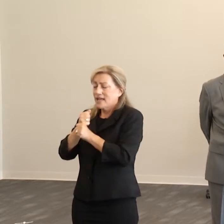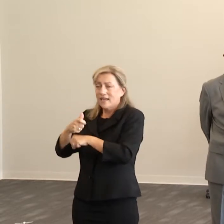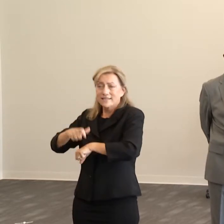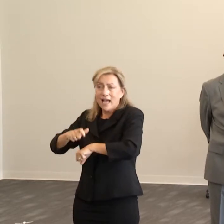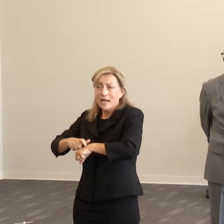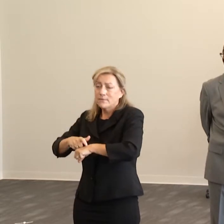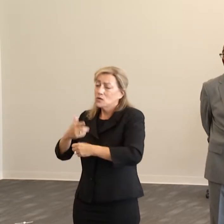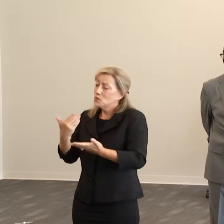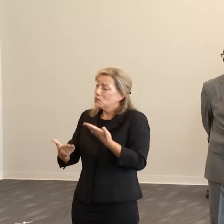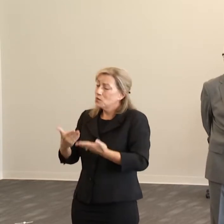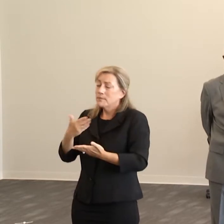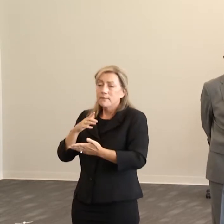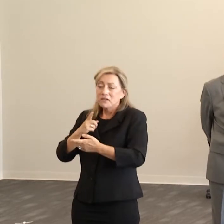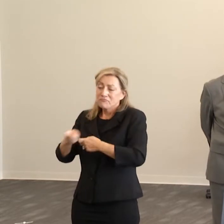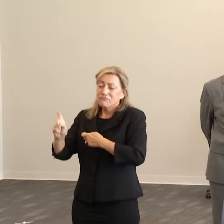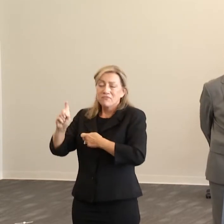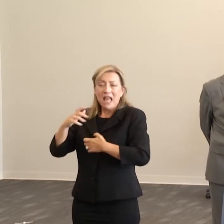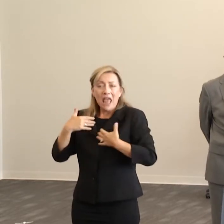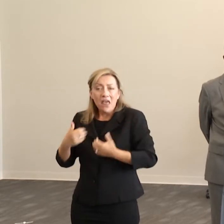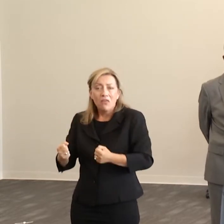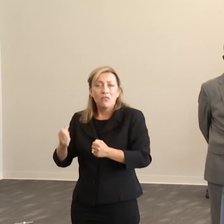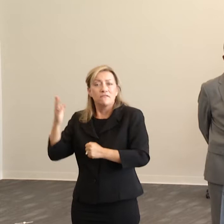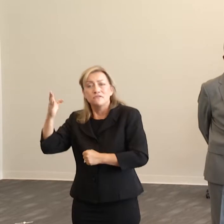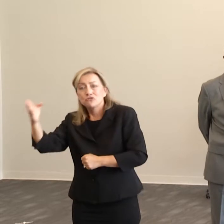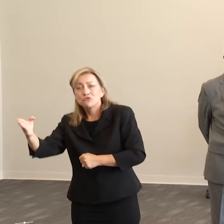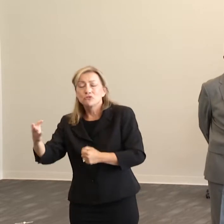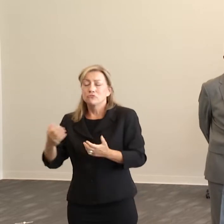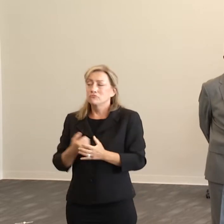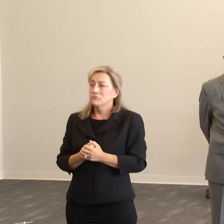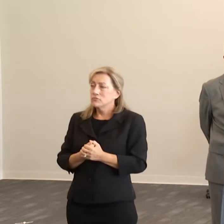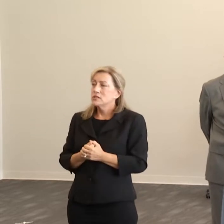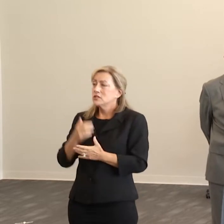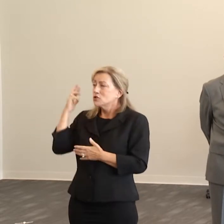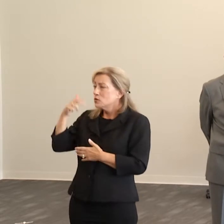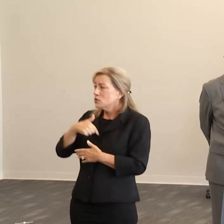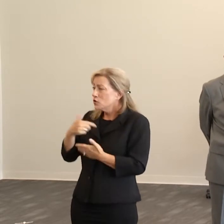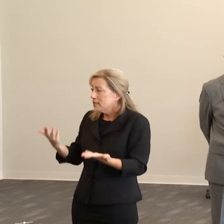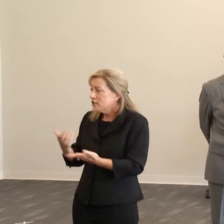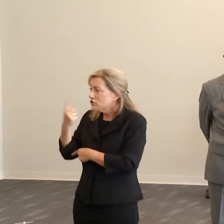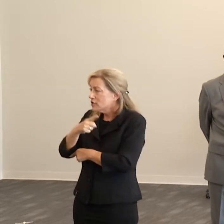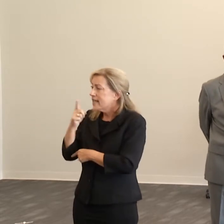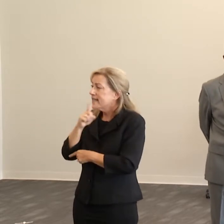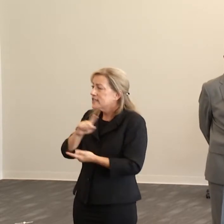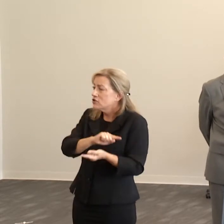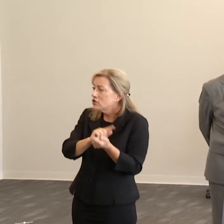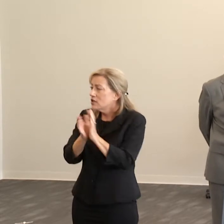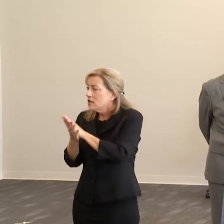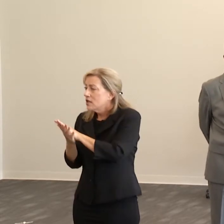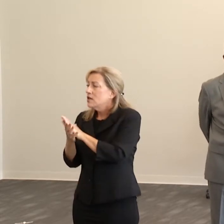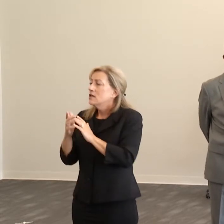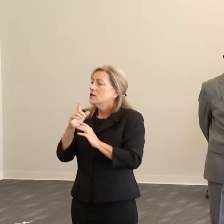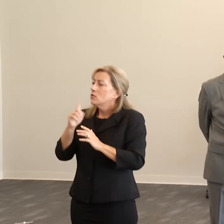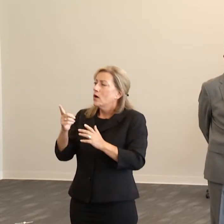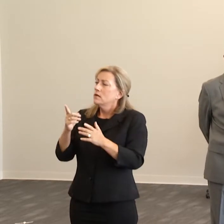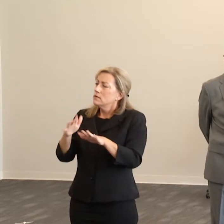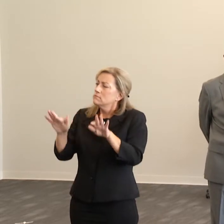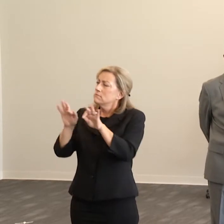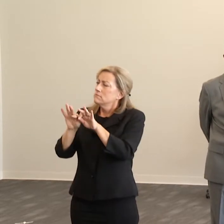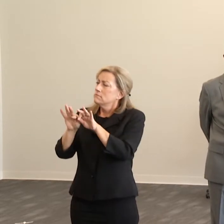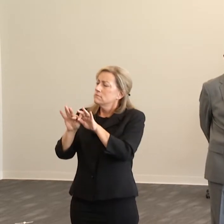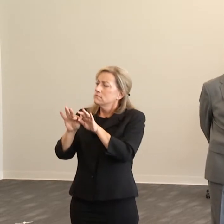health or our future. And that's why we're here today, to translate this issue into one of relevance to millions of